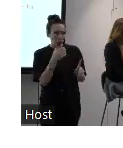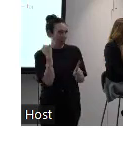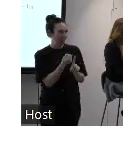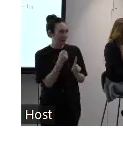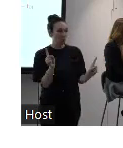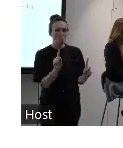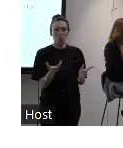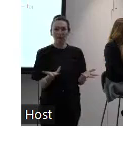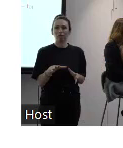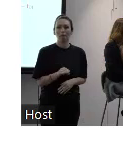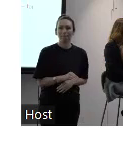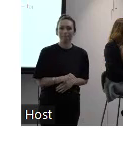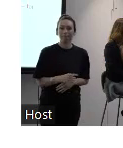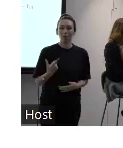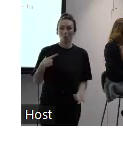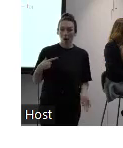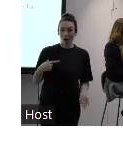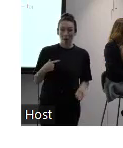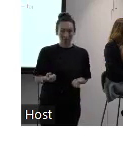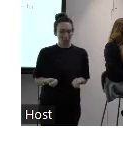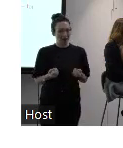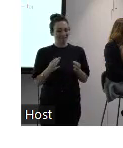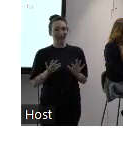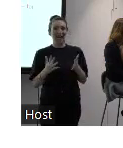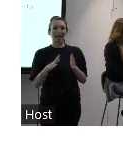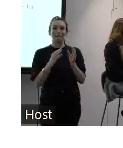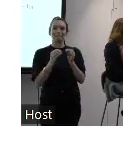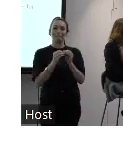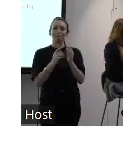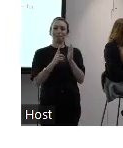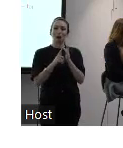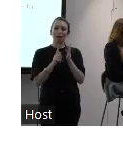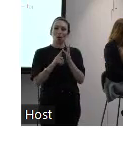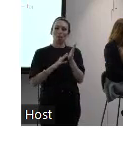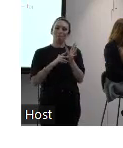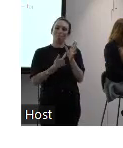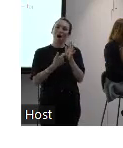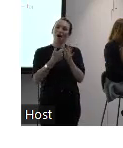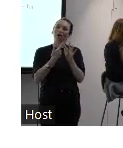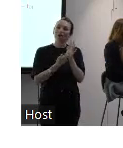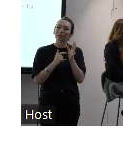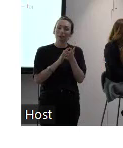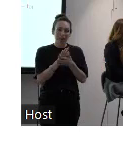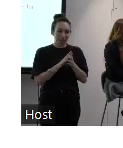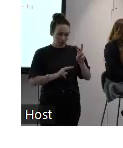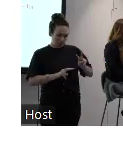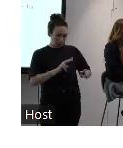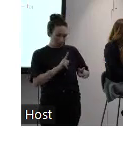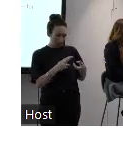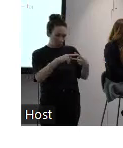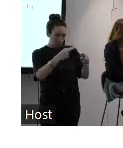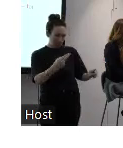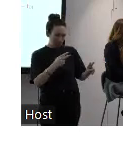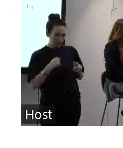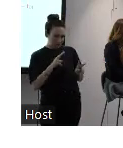And the reason behind this is that we don't have any biomarkers to help us identify any of these disorders.